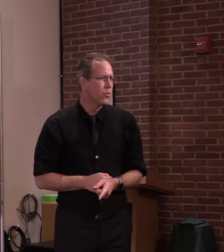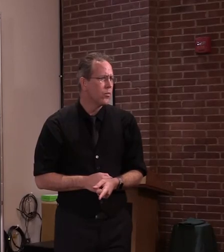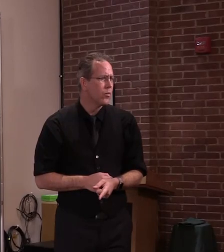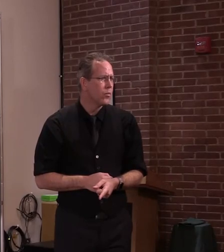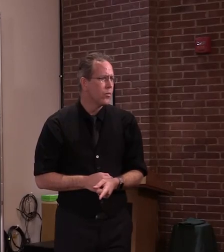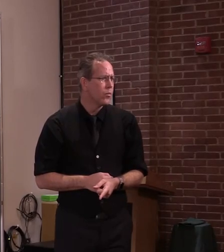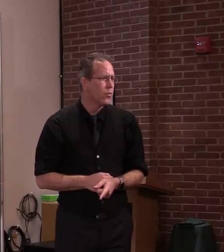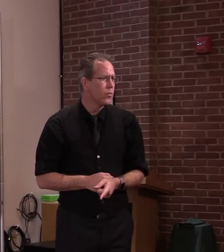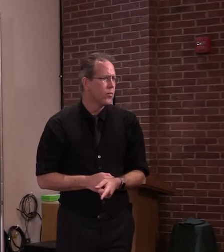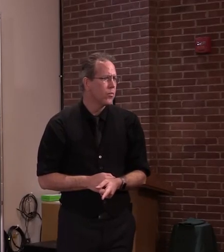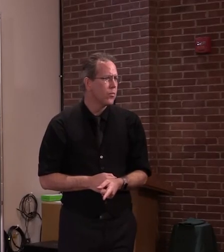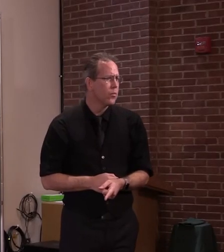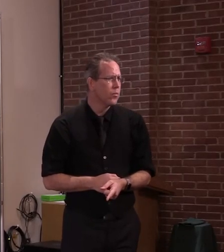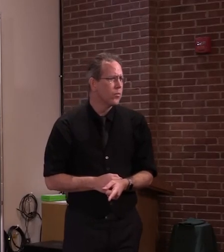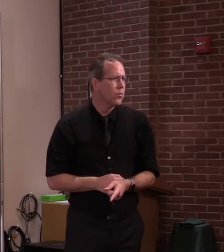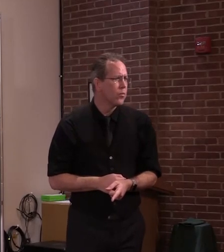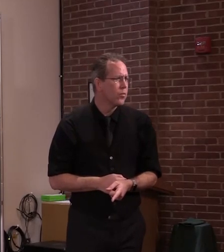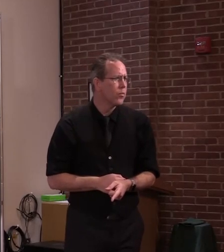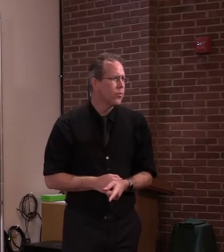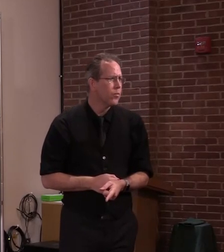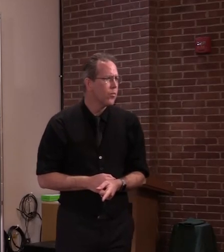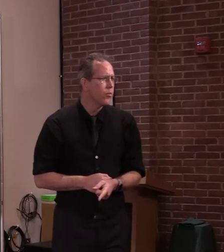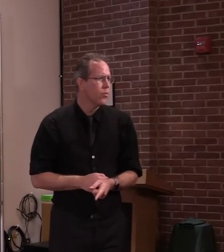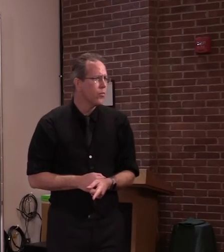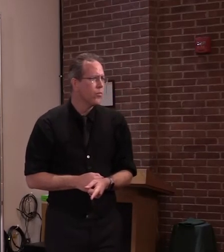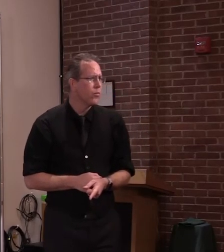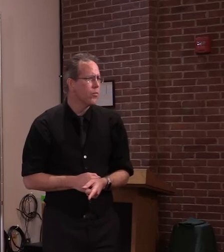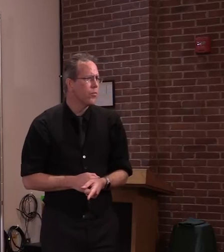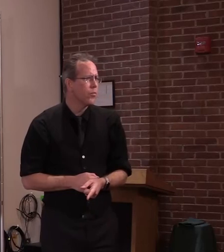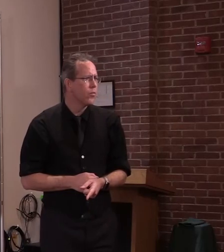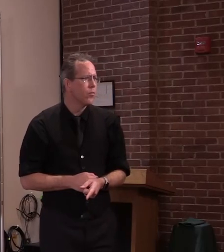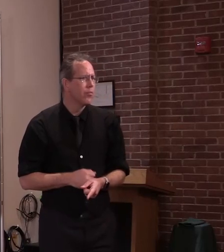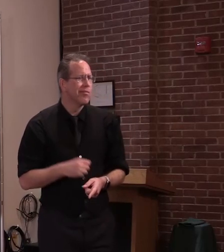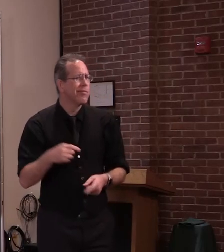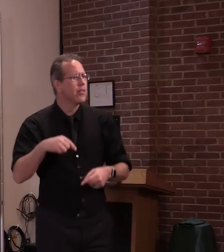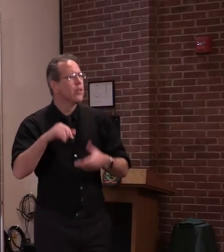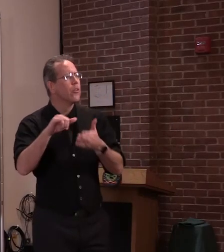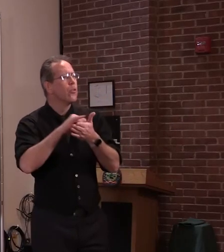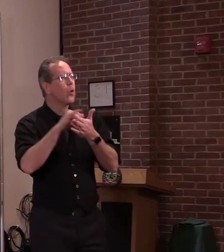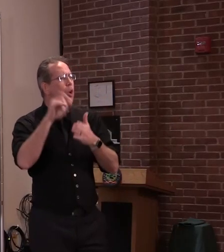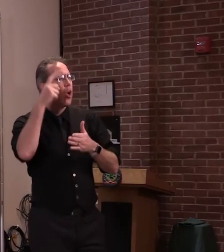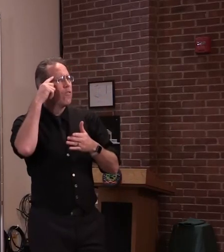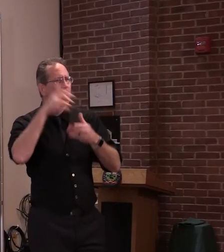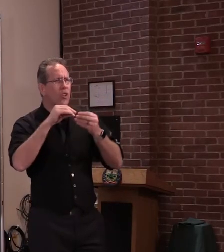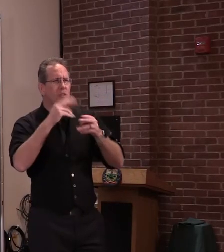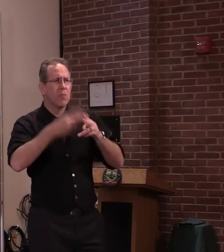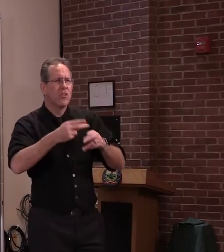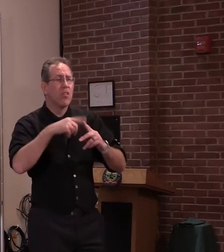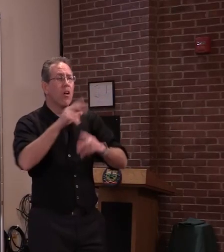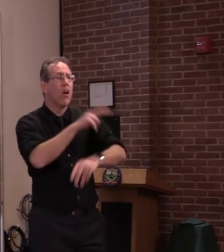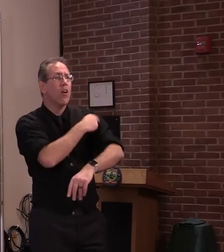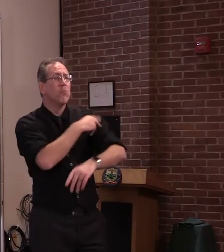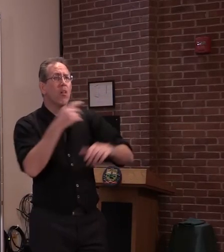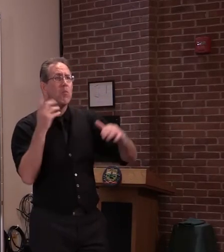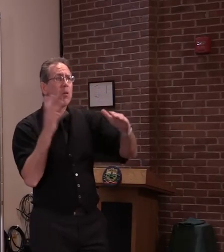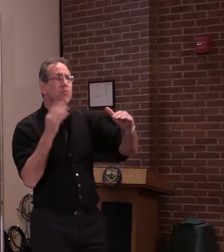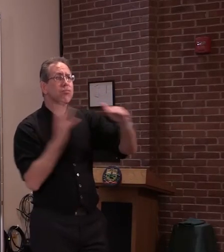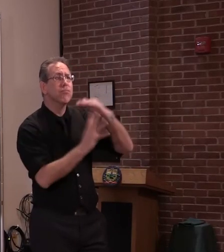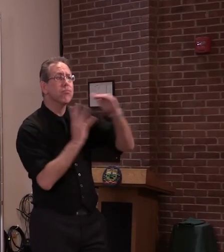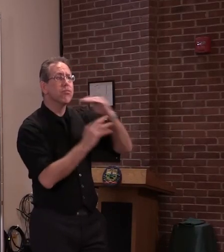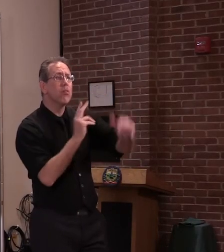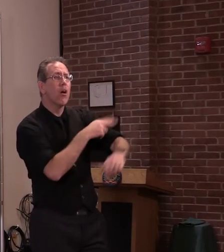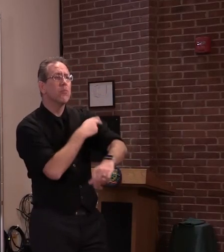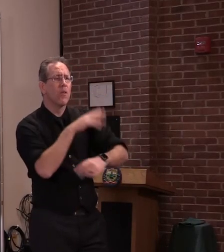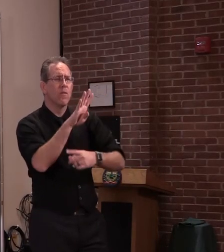different medical emergencies unrelated to COVID. And then I suppose they got tested or whatever, and it became a COVID hospitalization. But is it